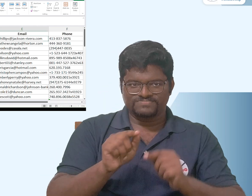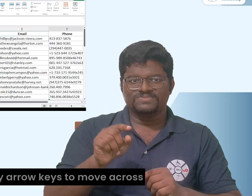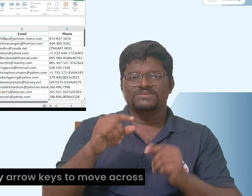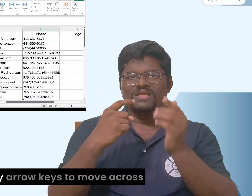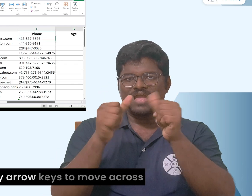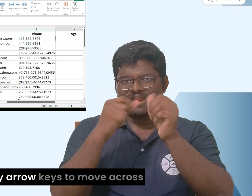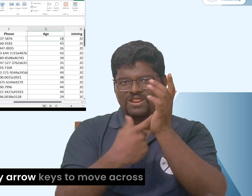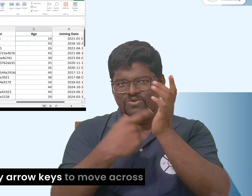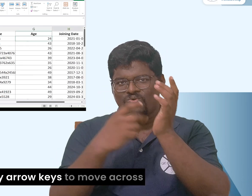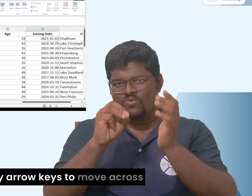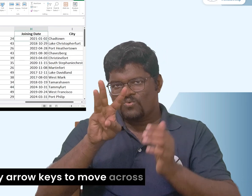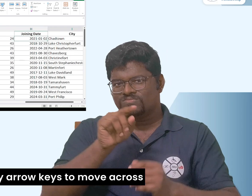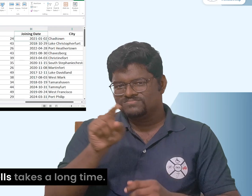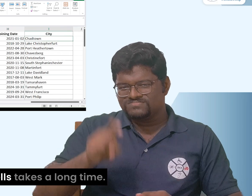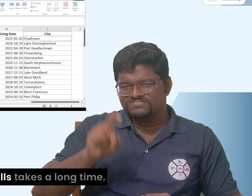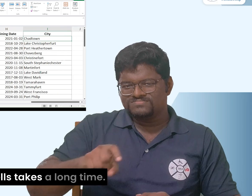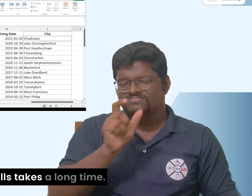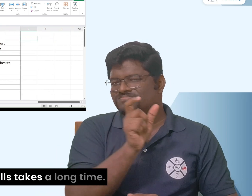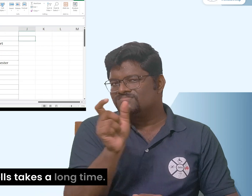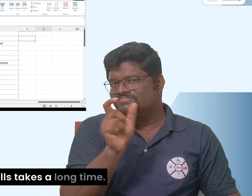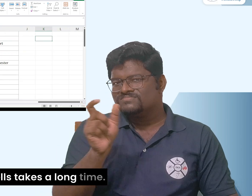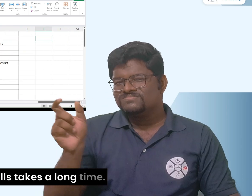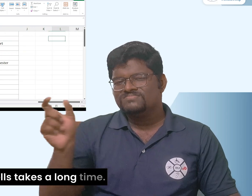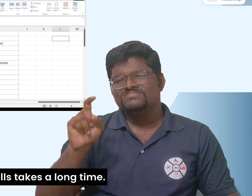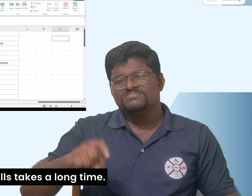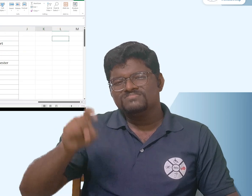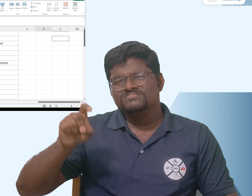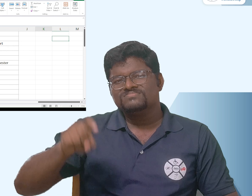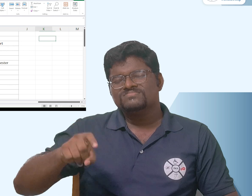Using only arrow keys to move across cells takes a long time.